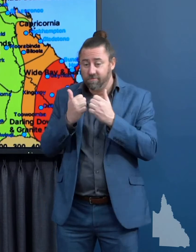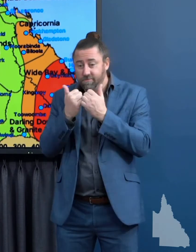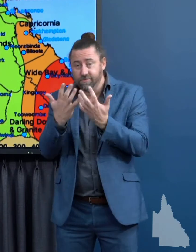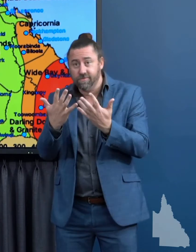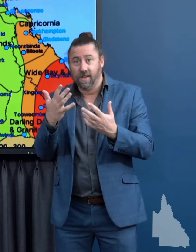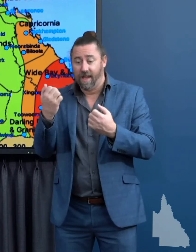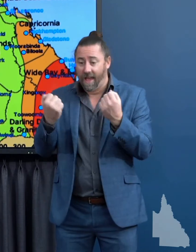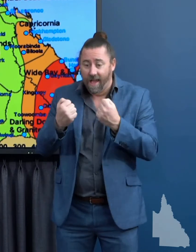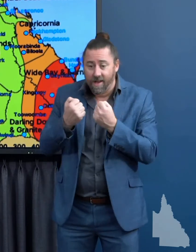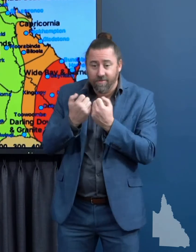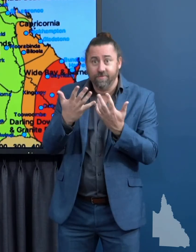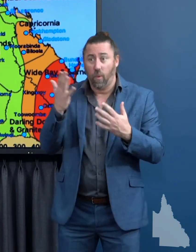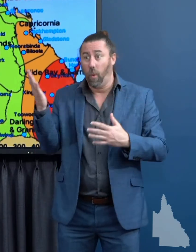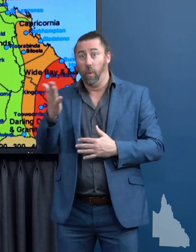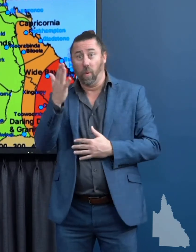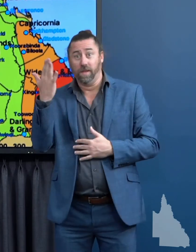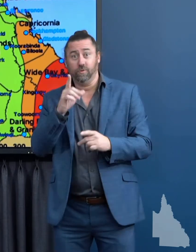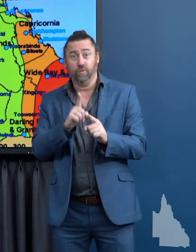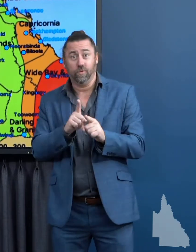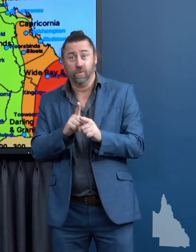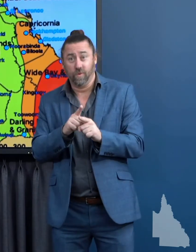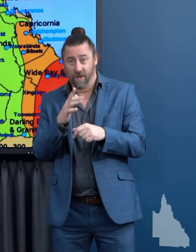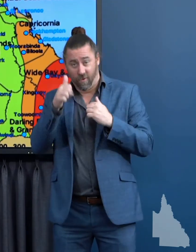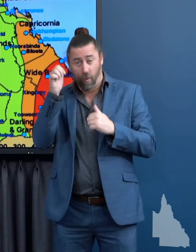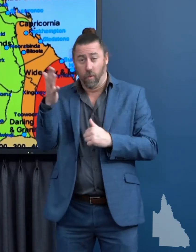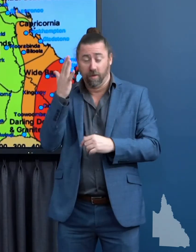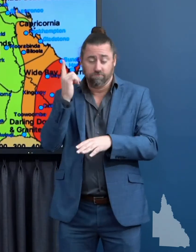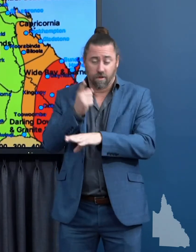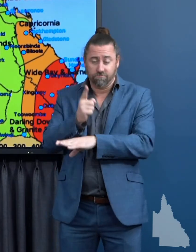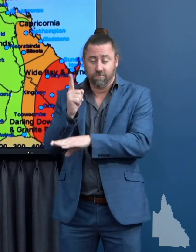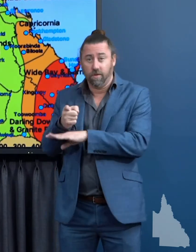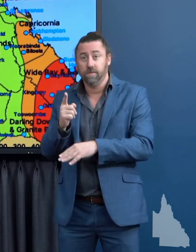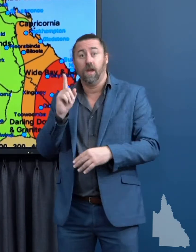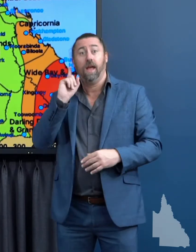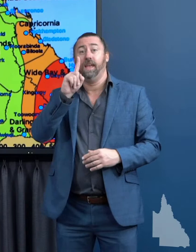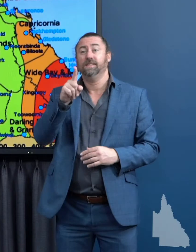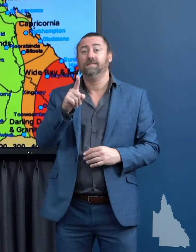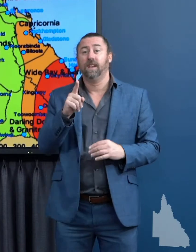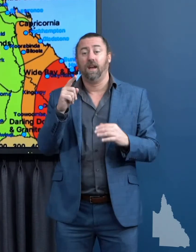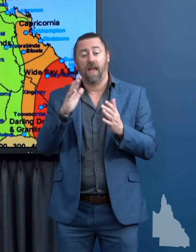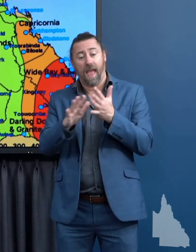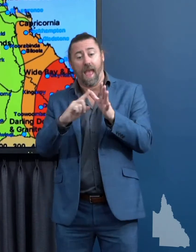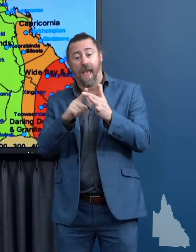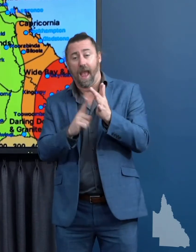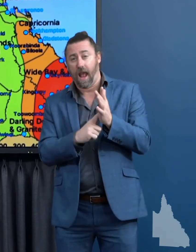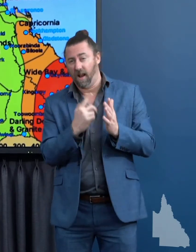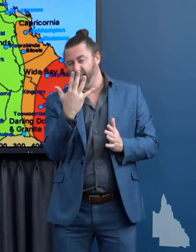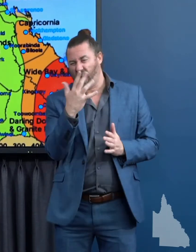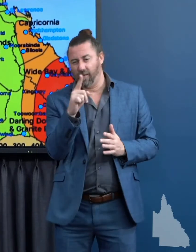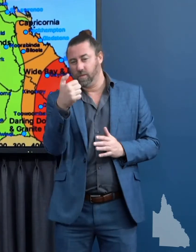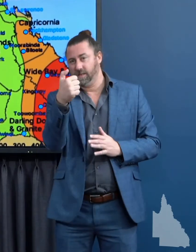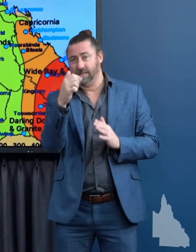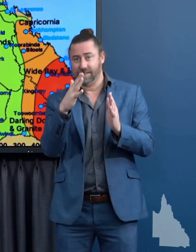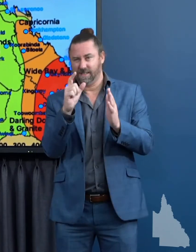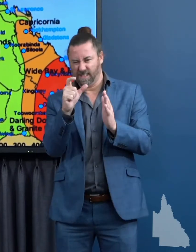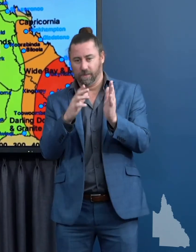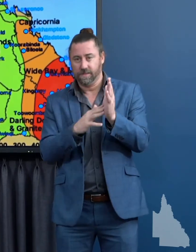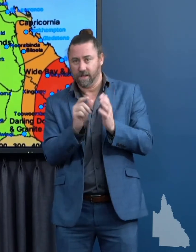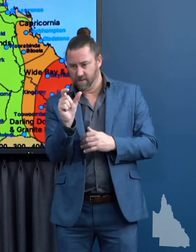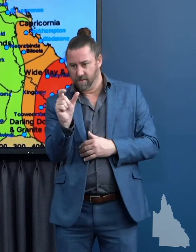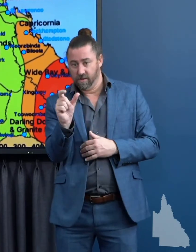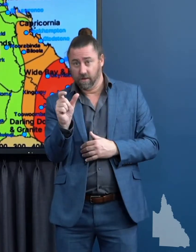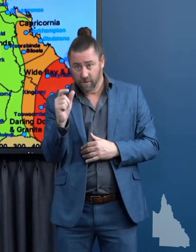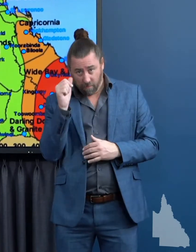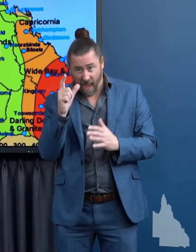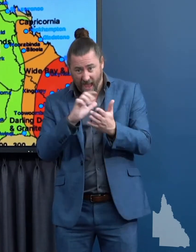damaging winds. So overnight, just after midnight, we saw hail of 5 to 6 centimetres around Inglewood. So that's incredibly